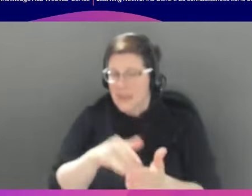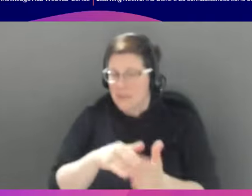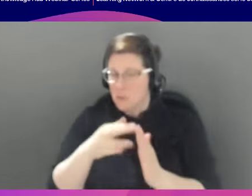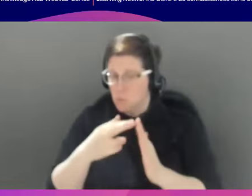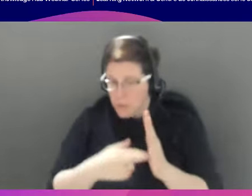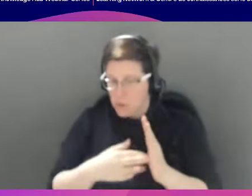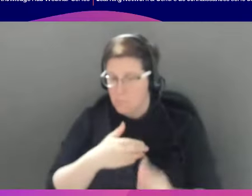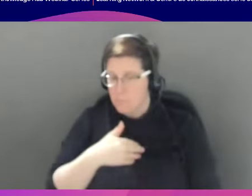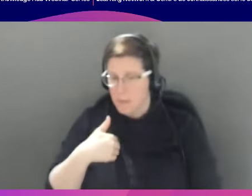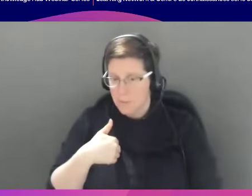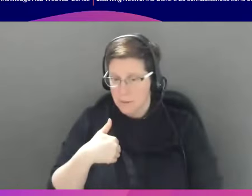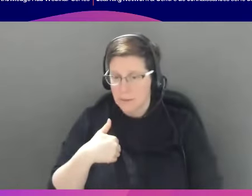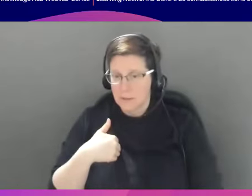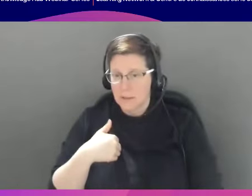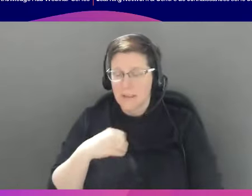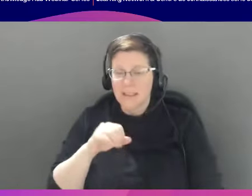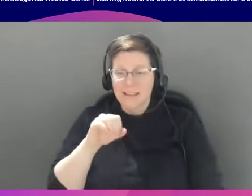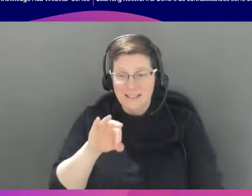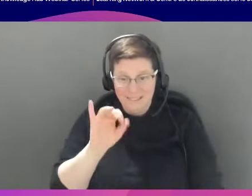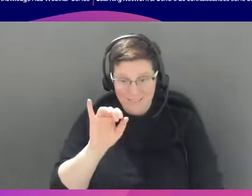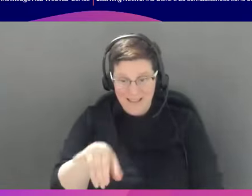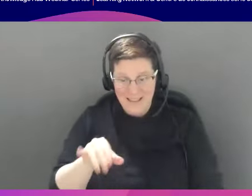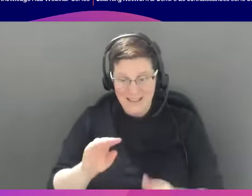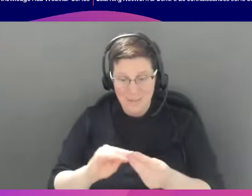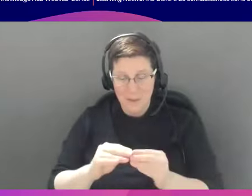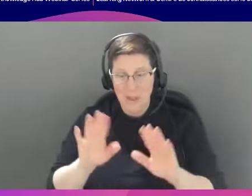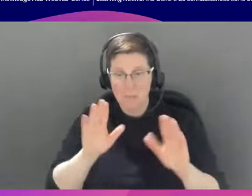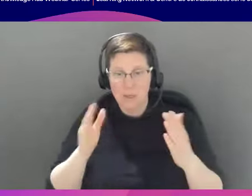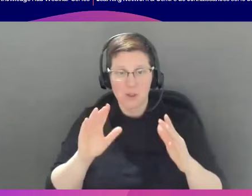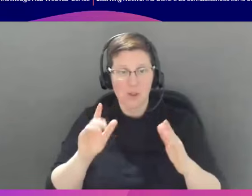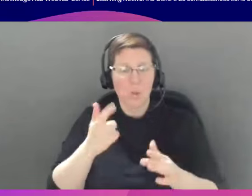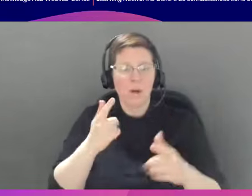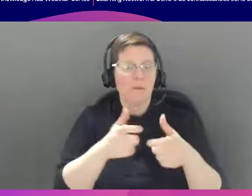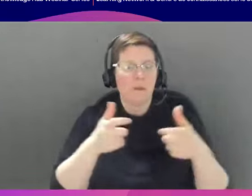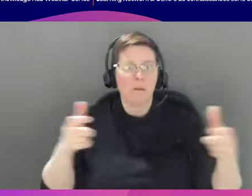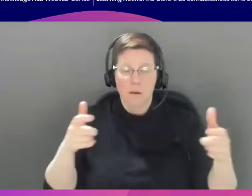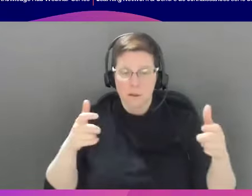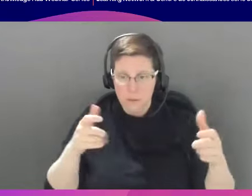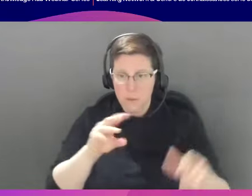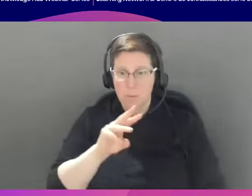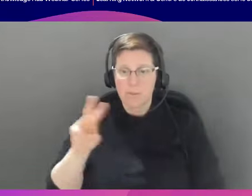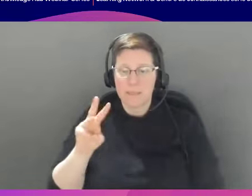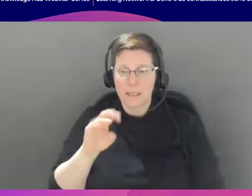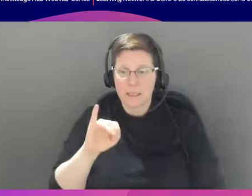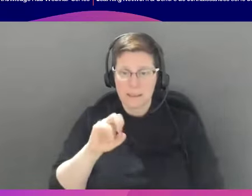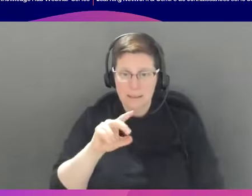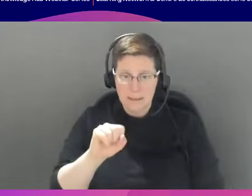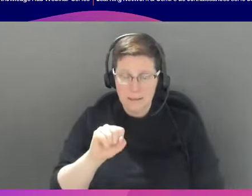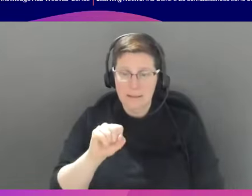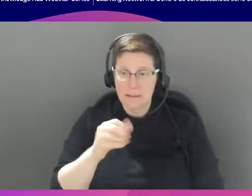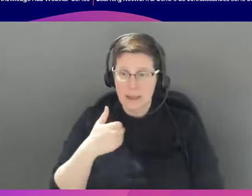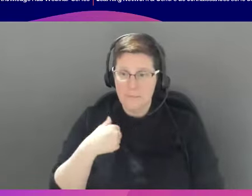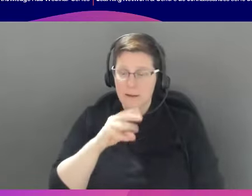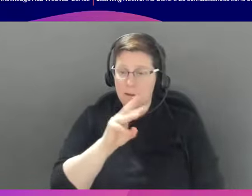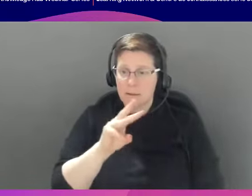registered members. If we compare that to one of the largest websites that incels are on, which is